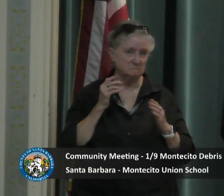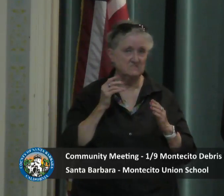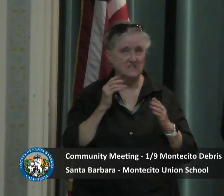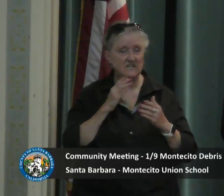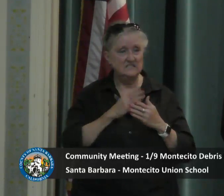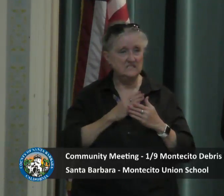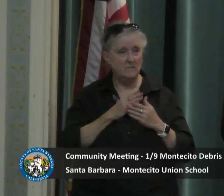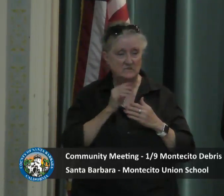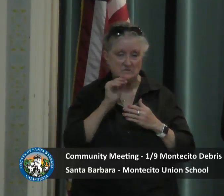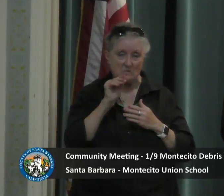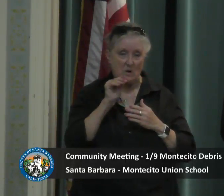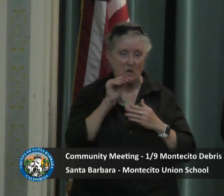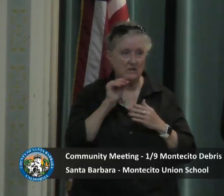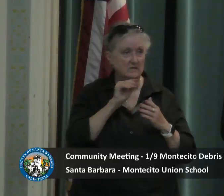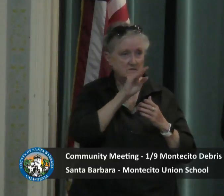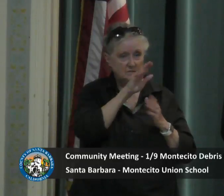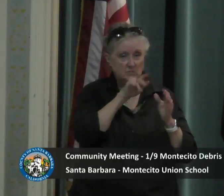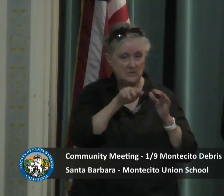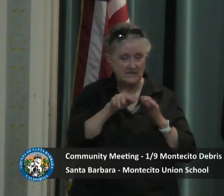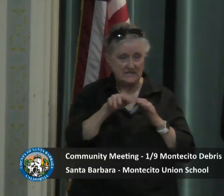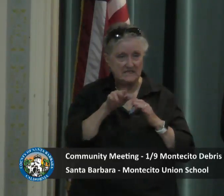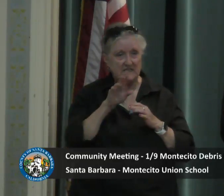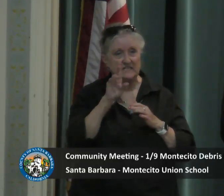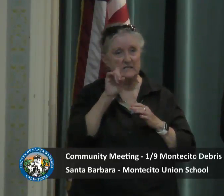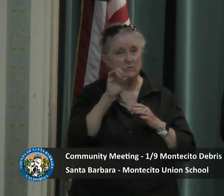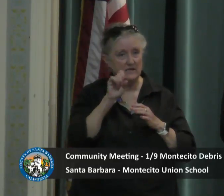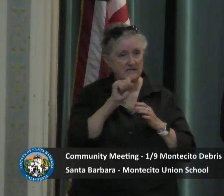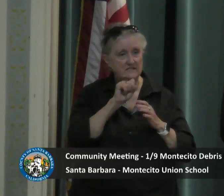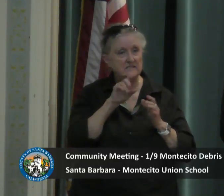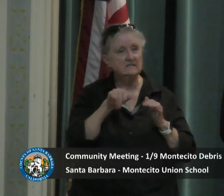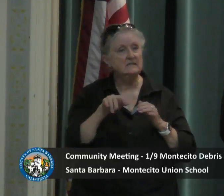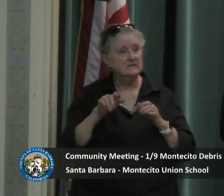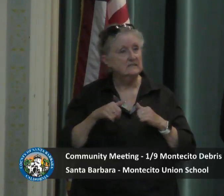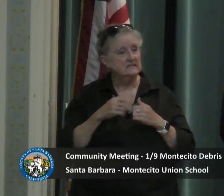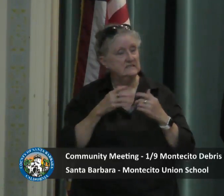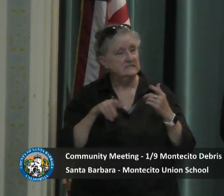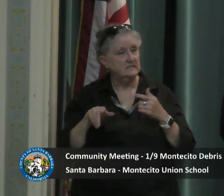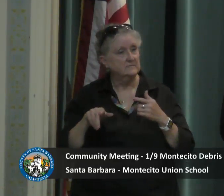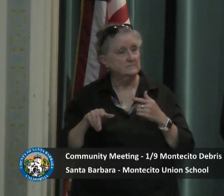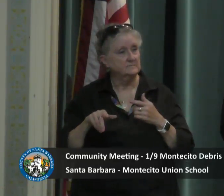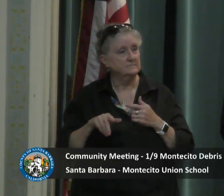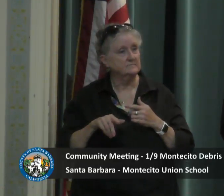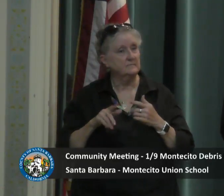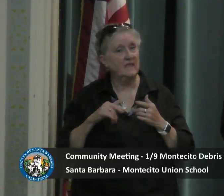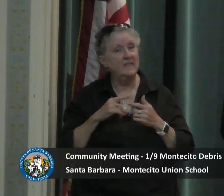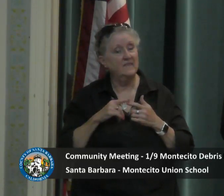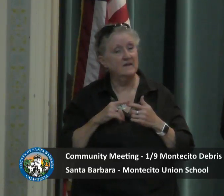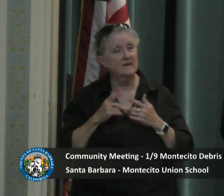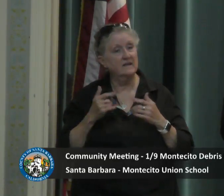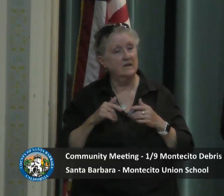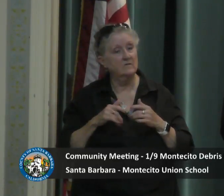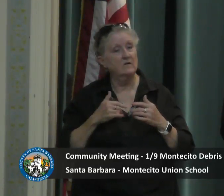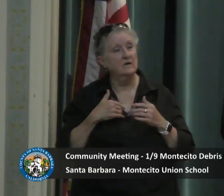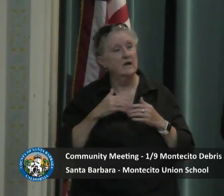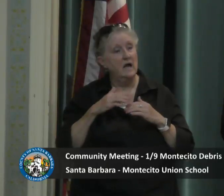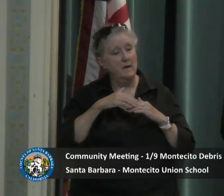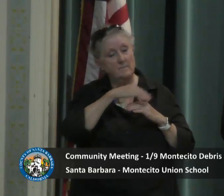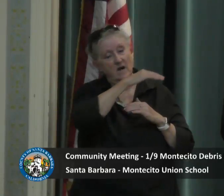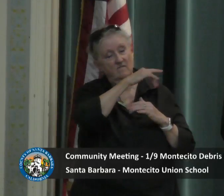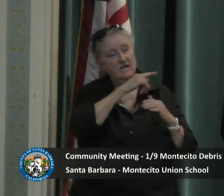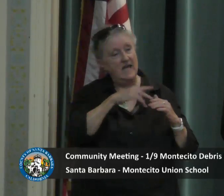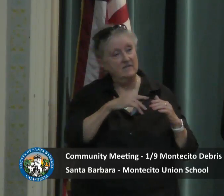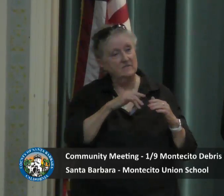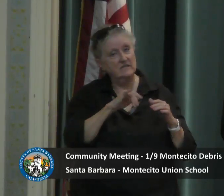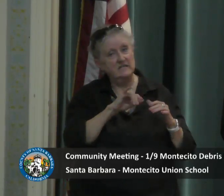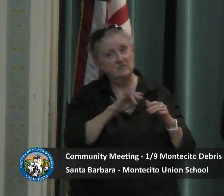a small amount of debris in the existing water courses. And then again, when we get above half an inch